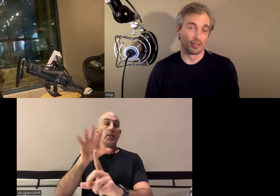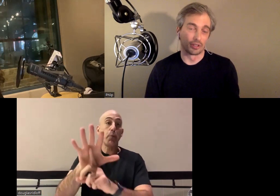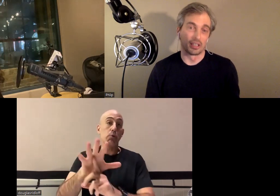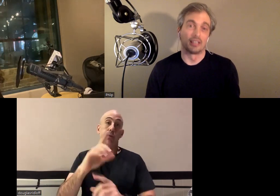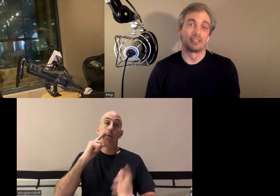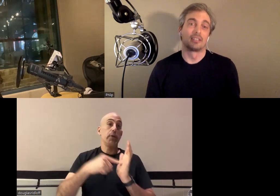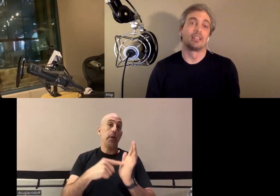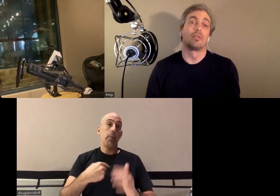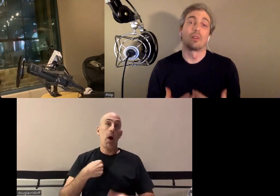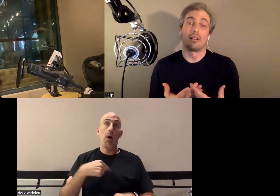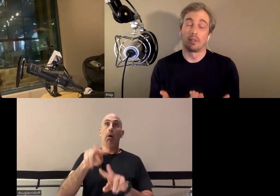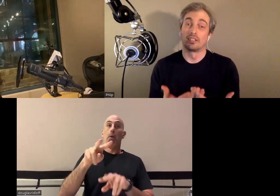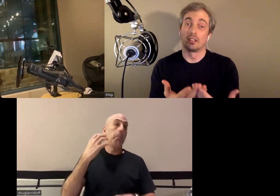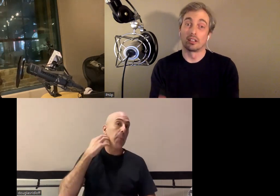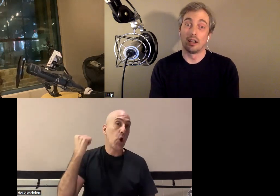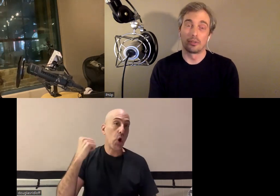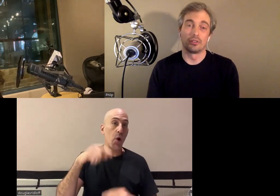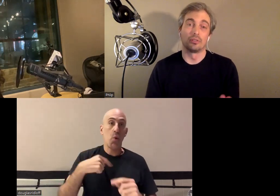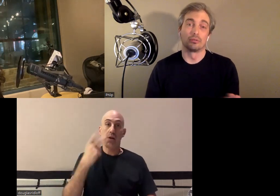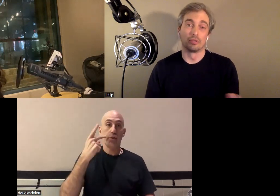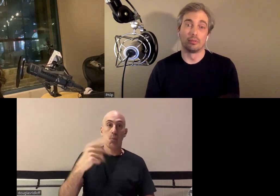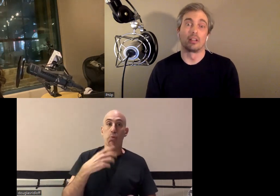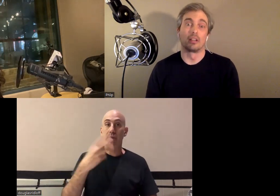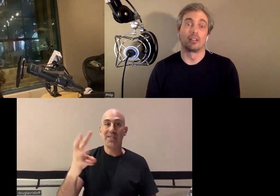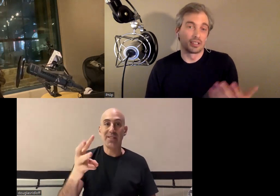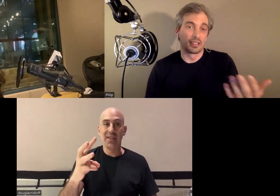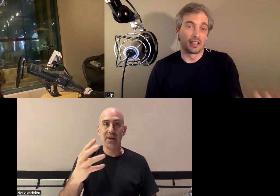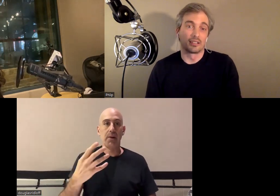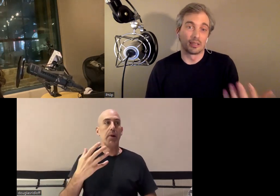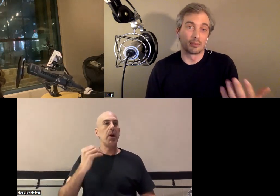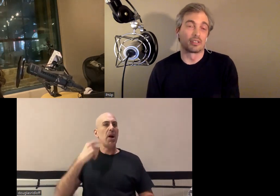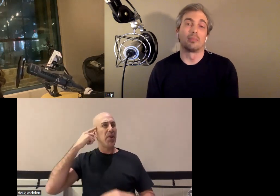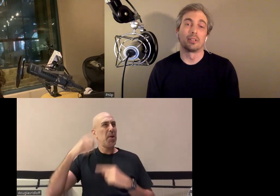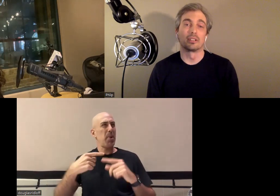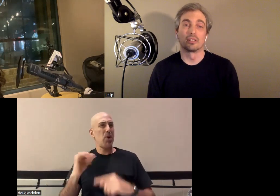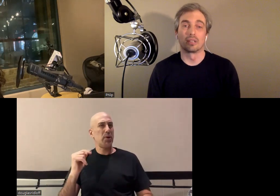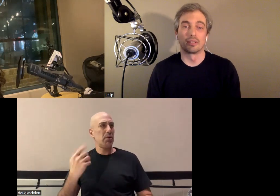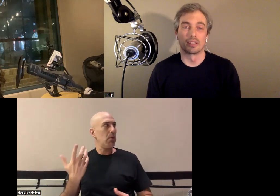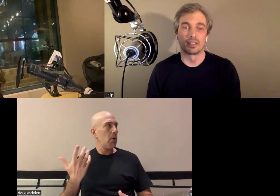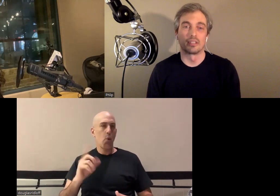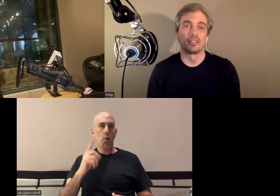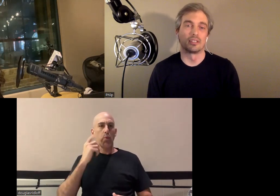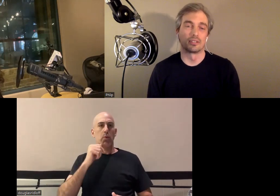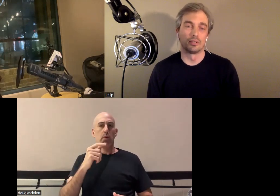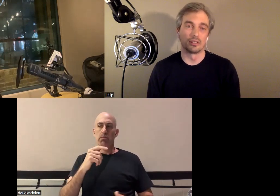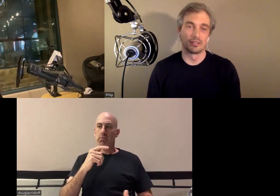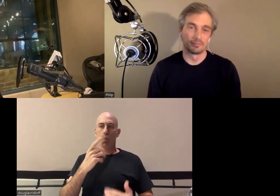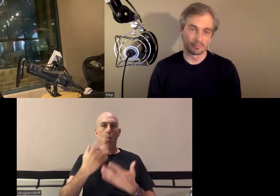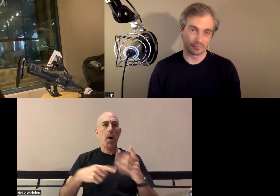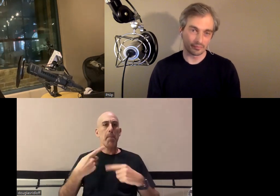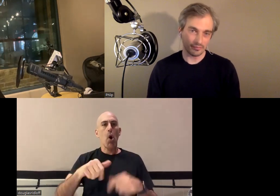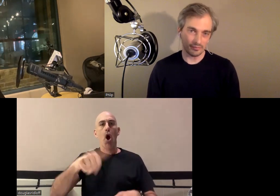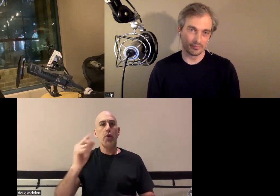to socialize, you know, or a place to look up to new role models, just as I looked up and saw Peter Cook when I was 16 years